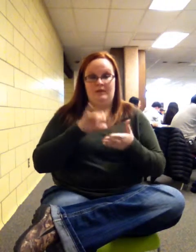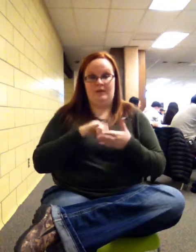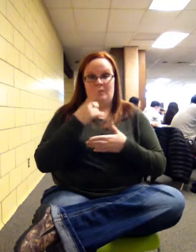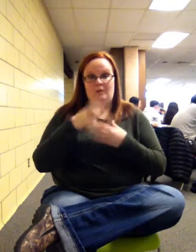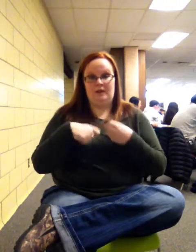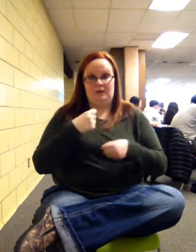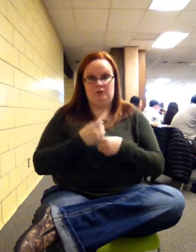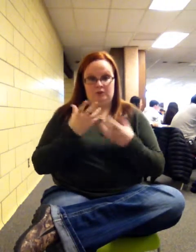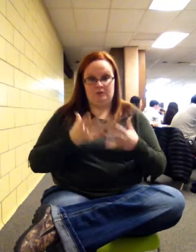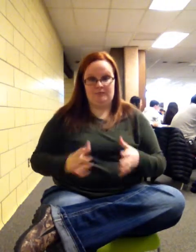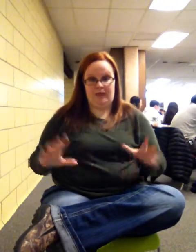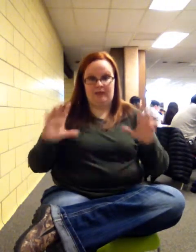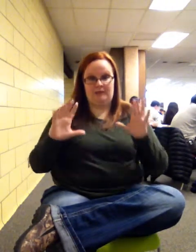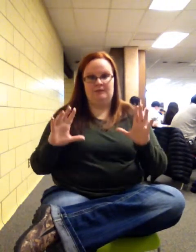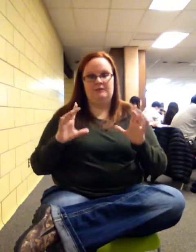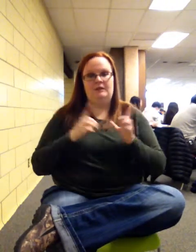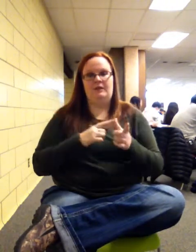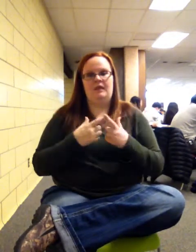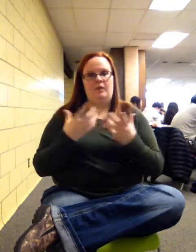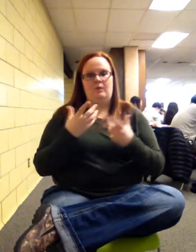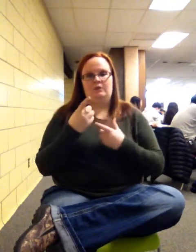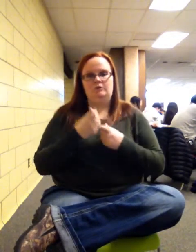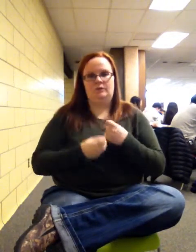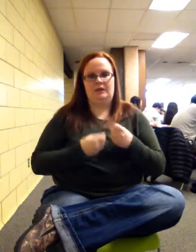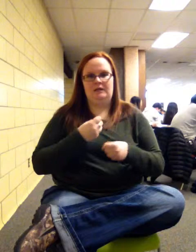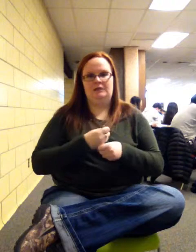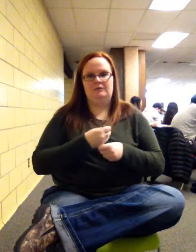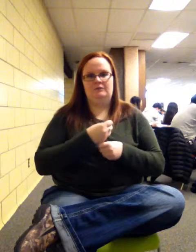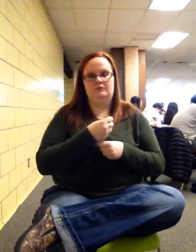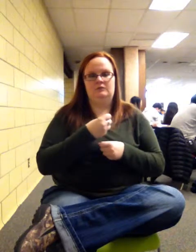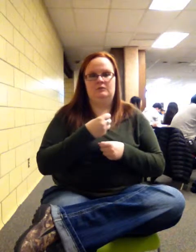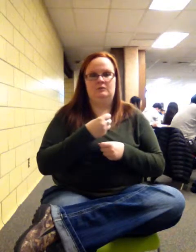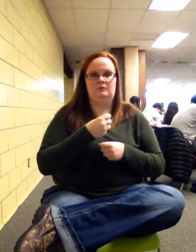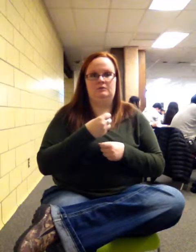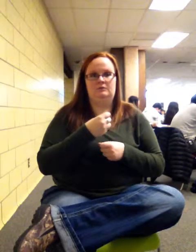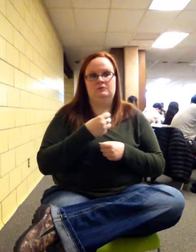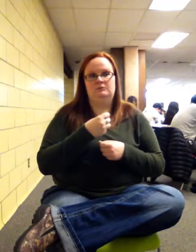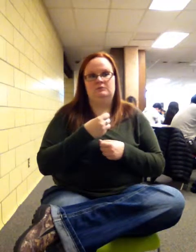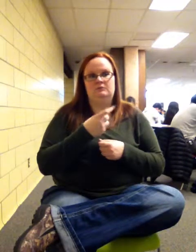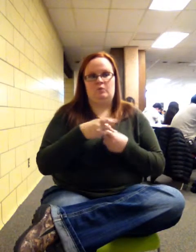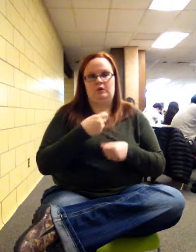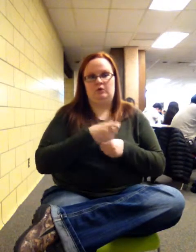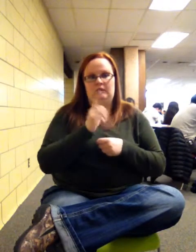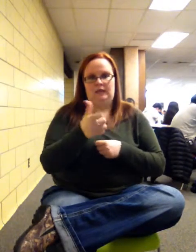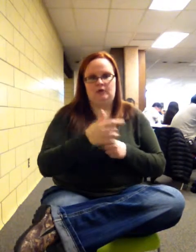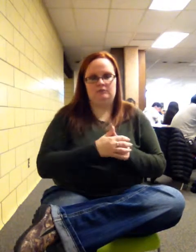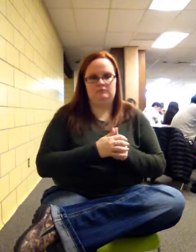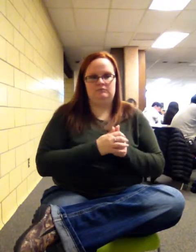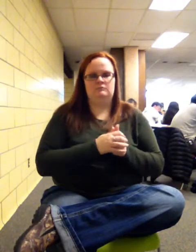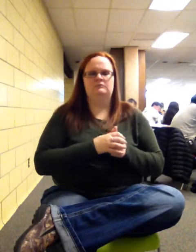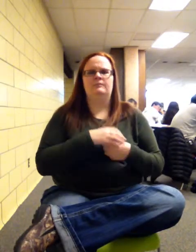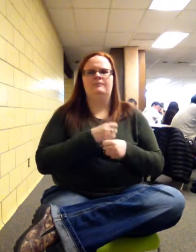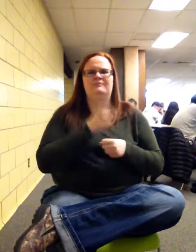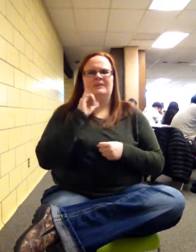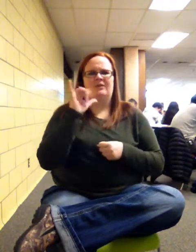passed, what you could get for 1 year a year later. So meaning, they're making it sound like if you walk into the bank, you can